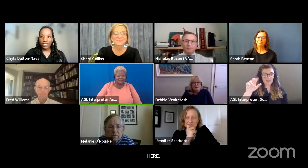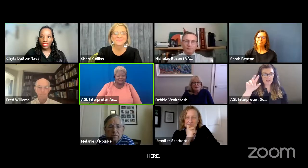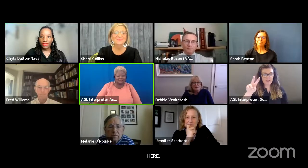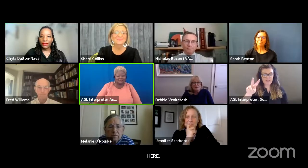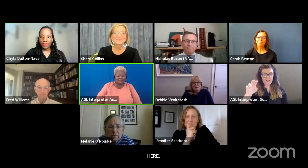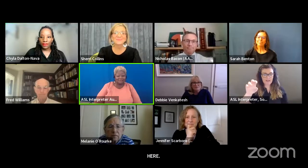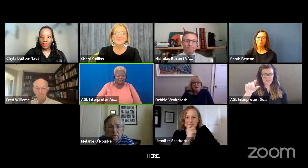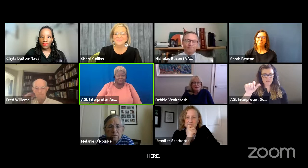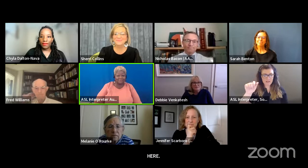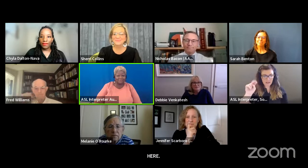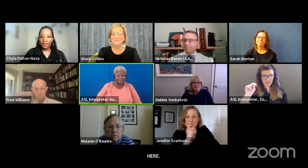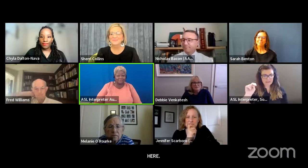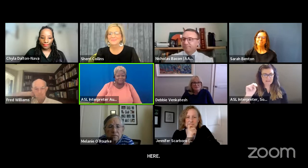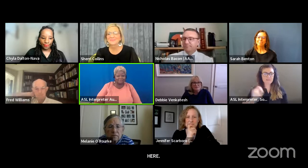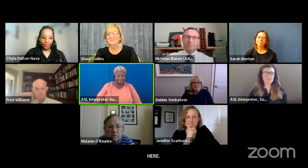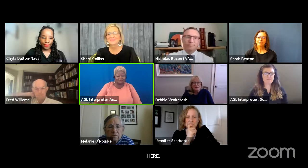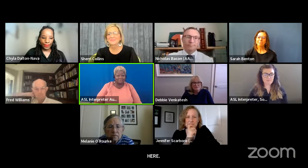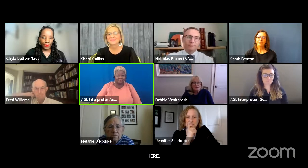Hello. AAG.